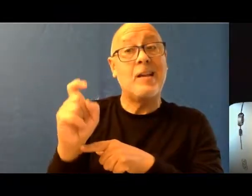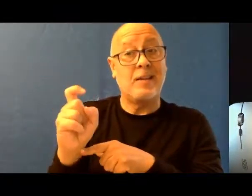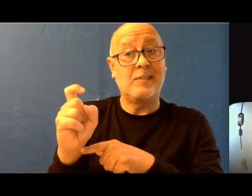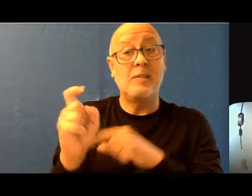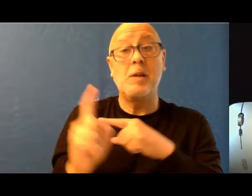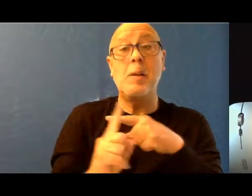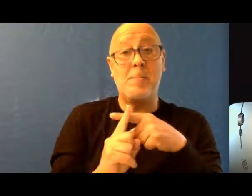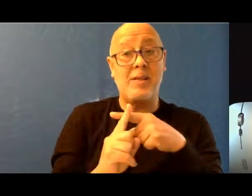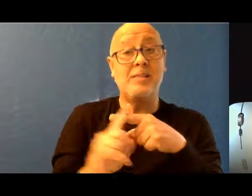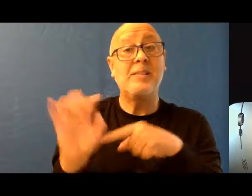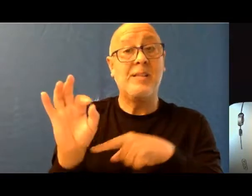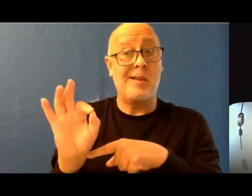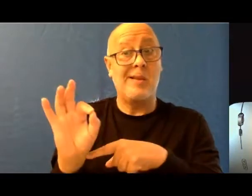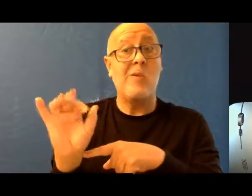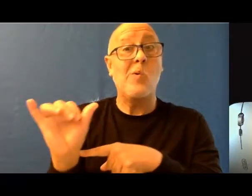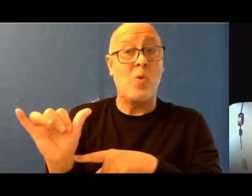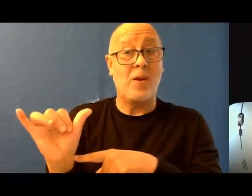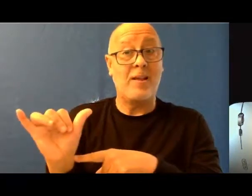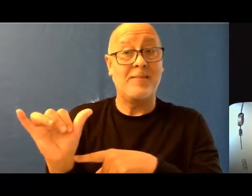plus 9y.